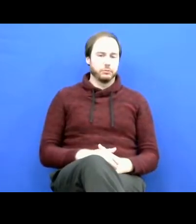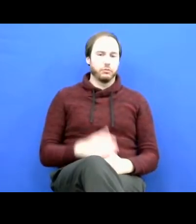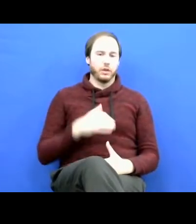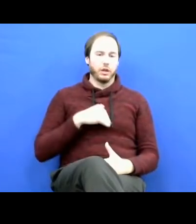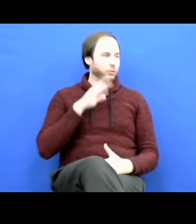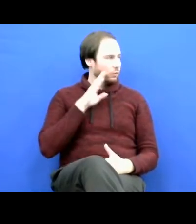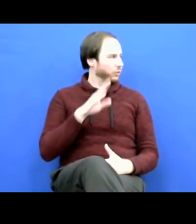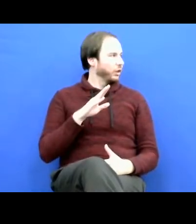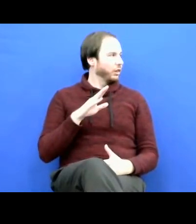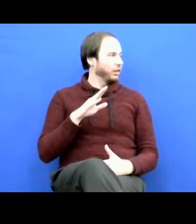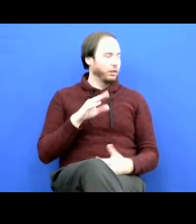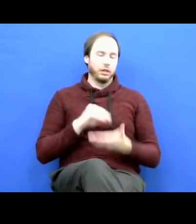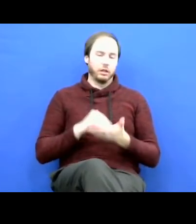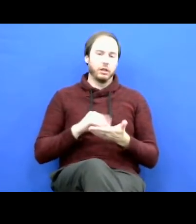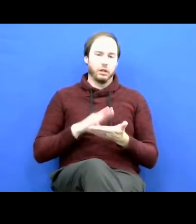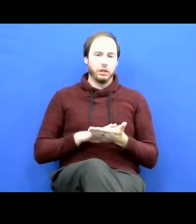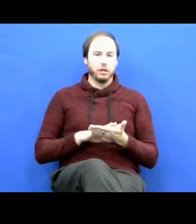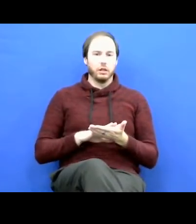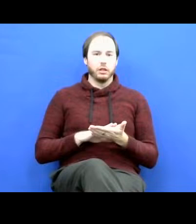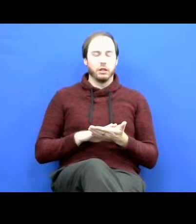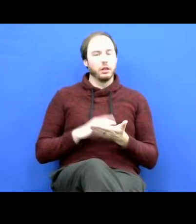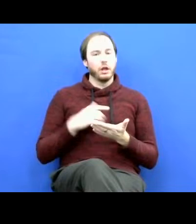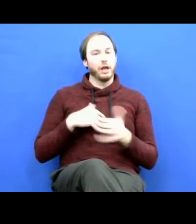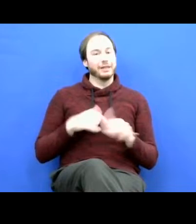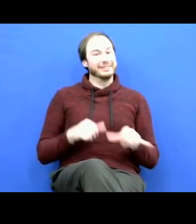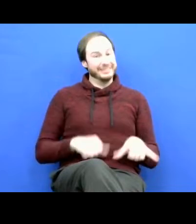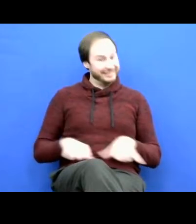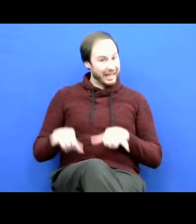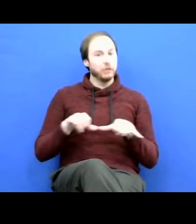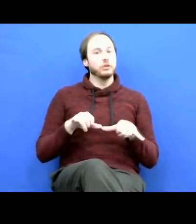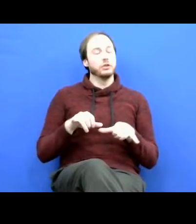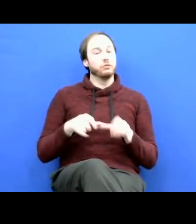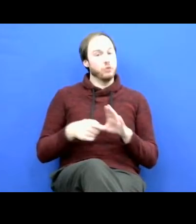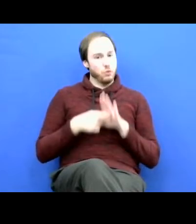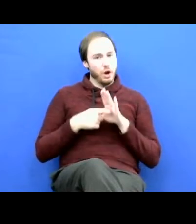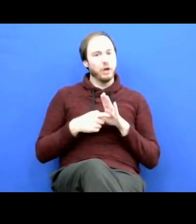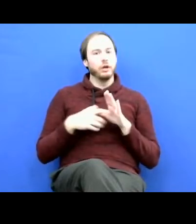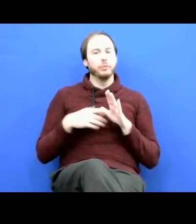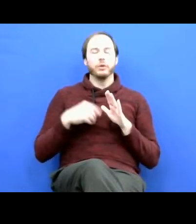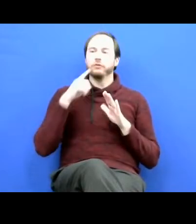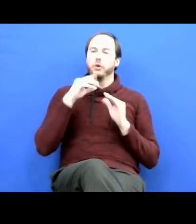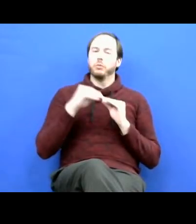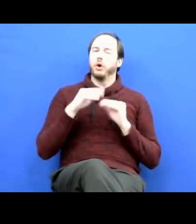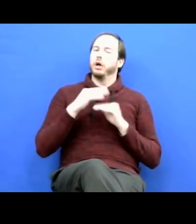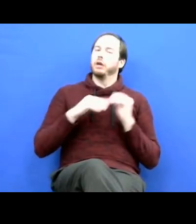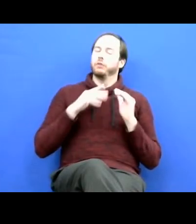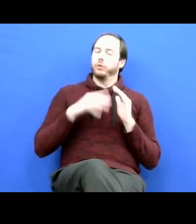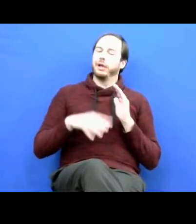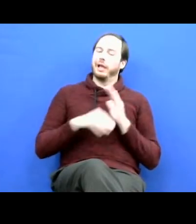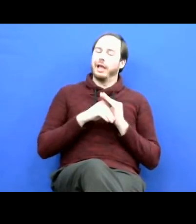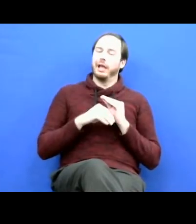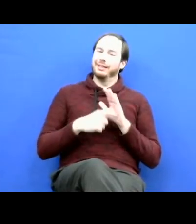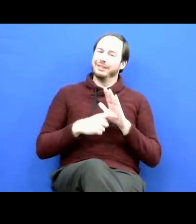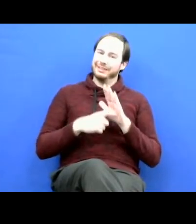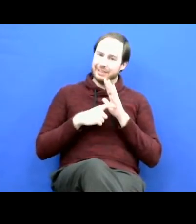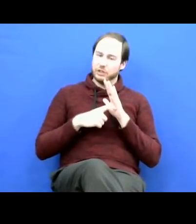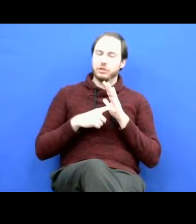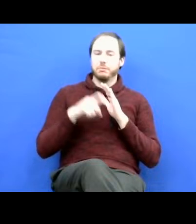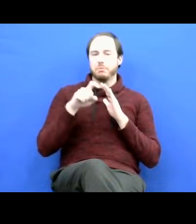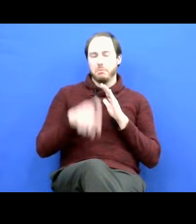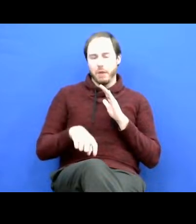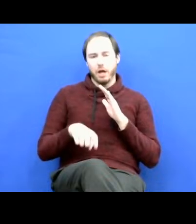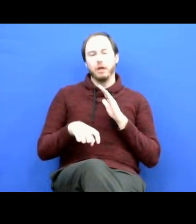actually just, again, it's one of our standards, but just for, I'll call it comfort level, we'll add that as a condition,